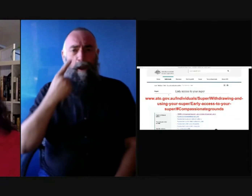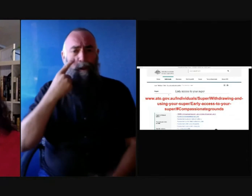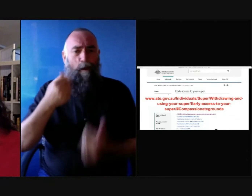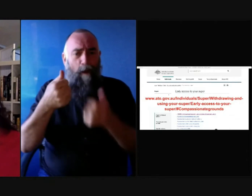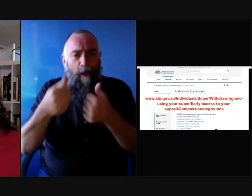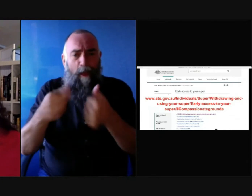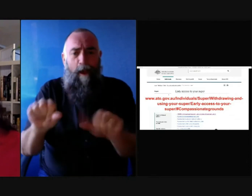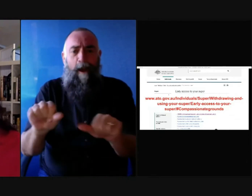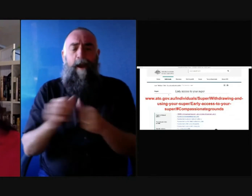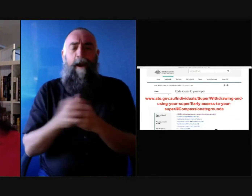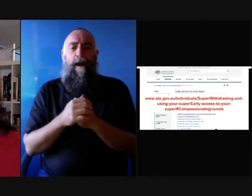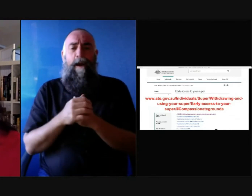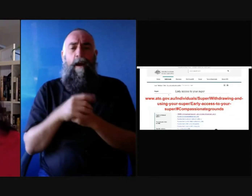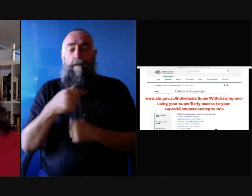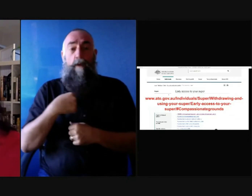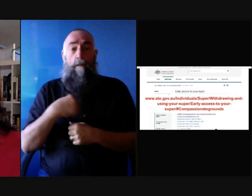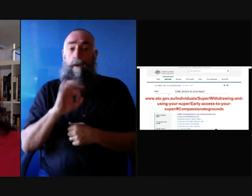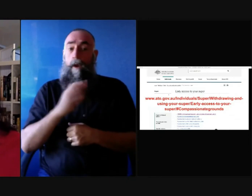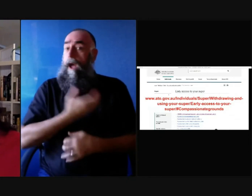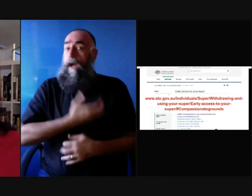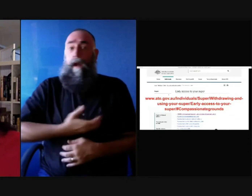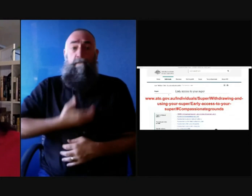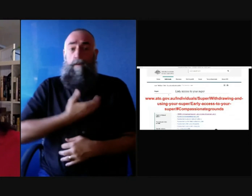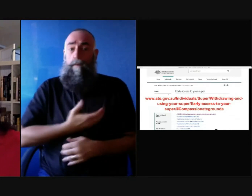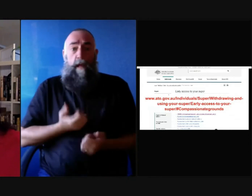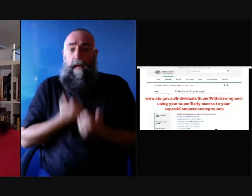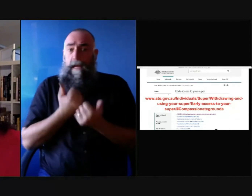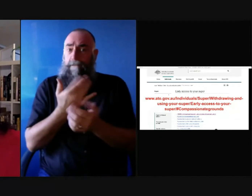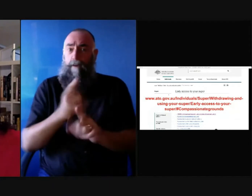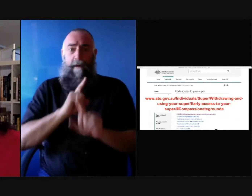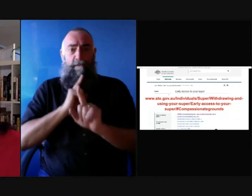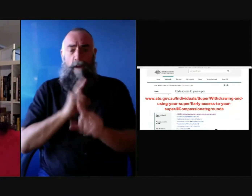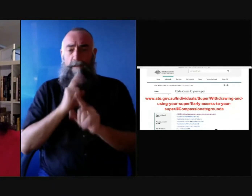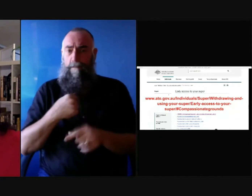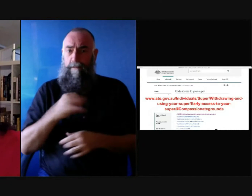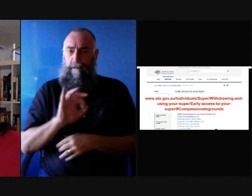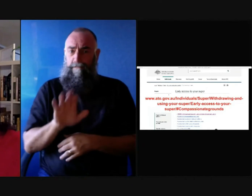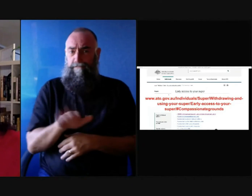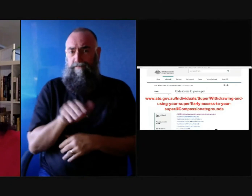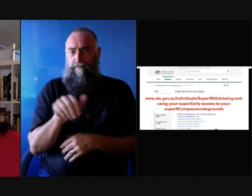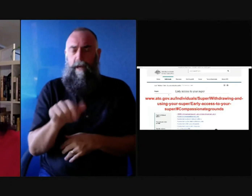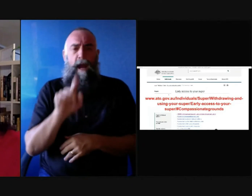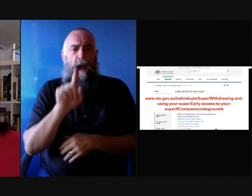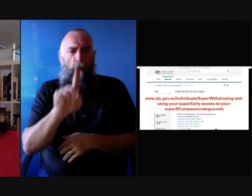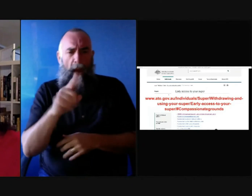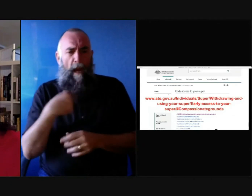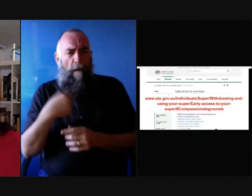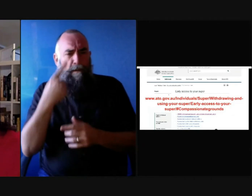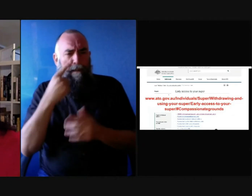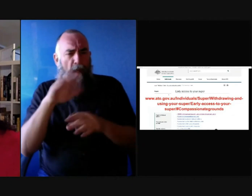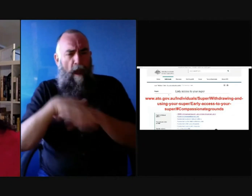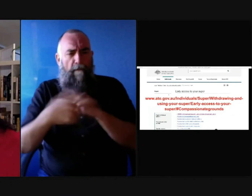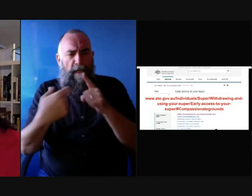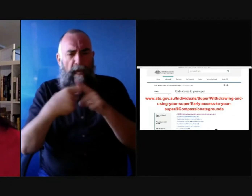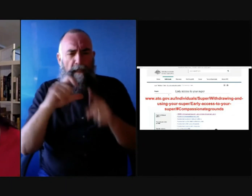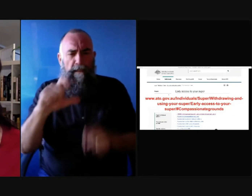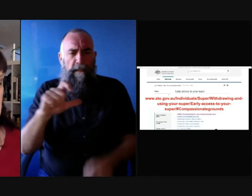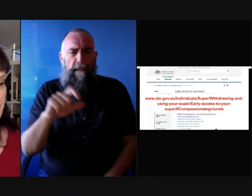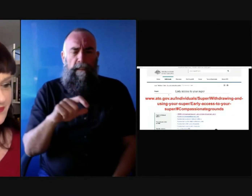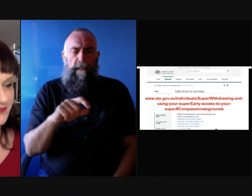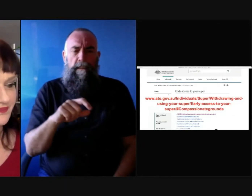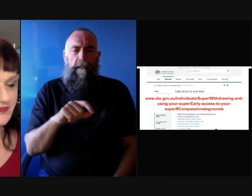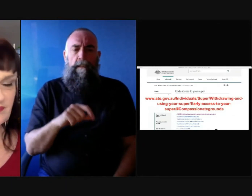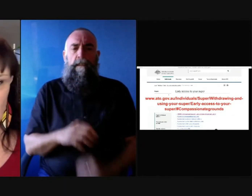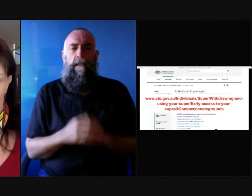because I really feel very uncomfortable giving you advice. Let me just see what's happened to Carolyn. Where is she? She's coming.